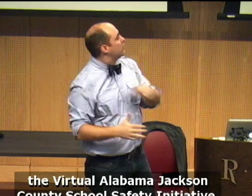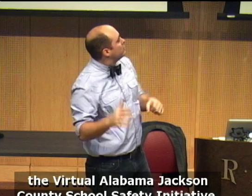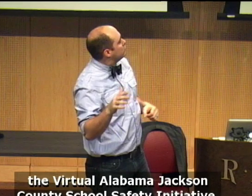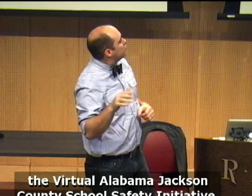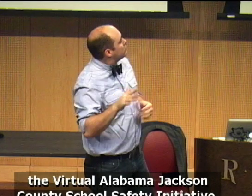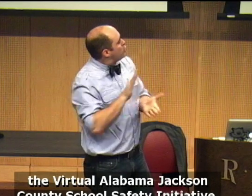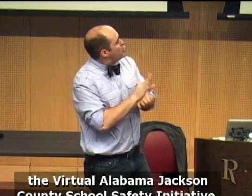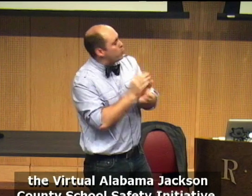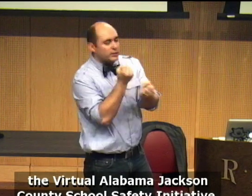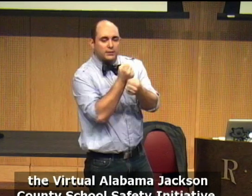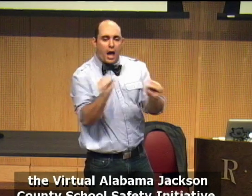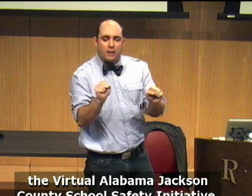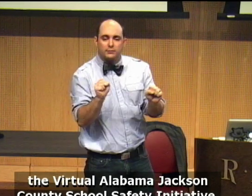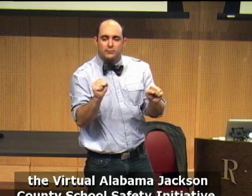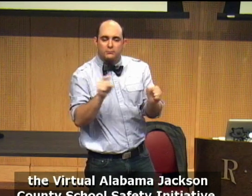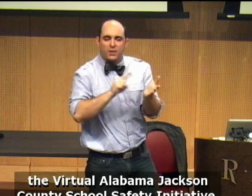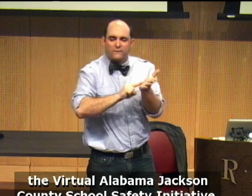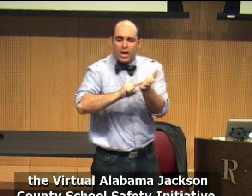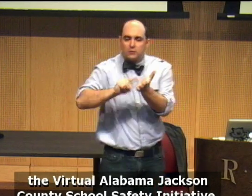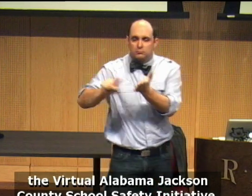Jackson County School Safety Initiative.